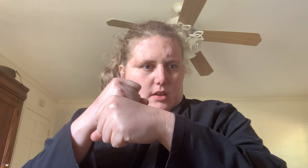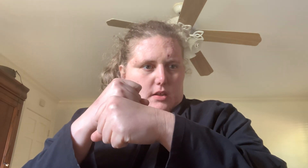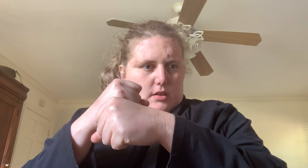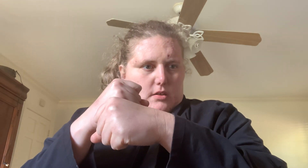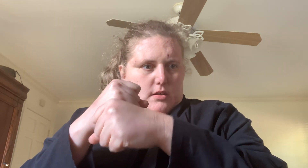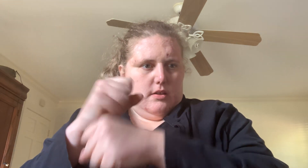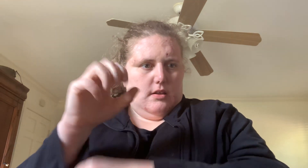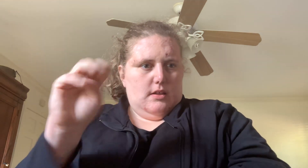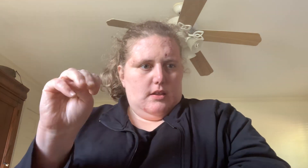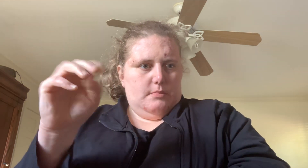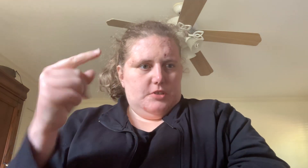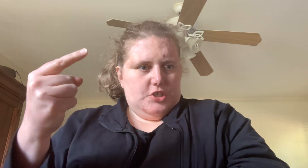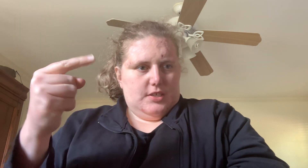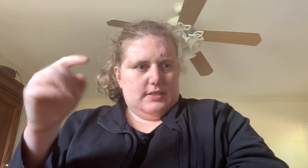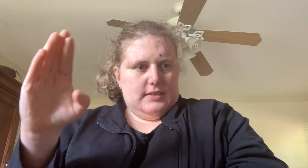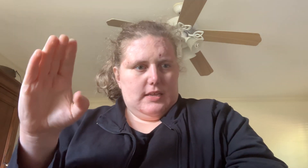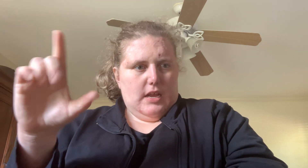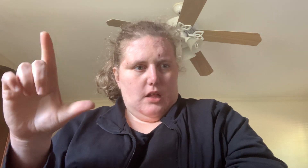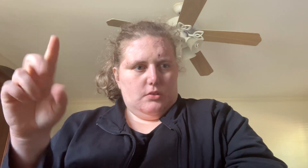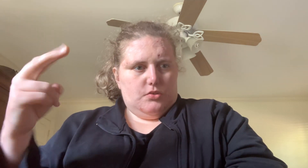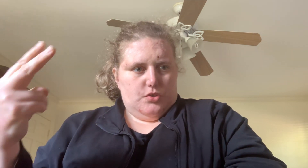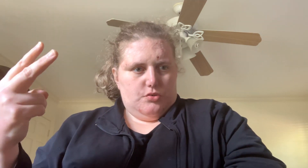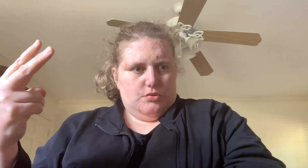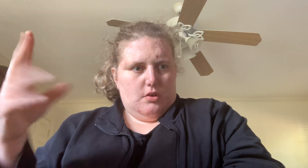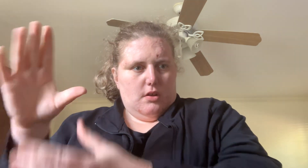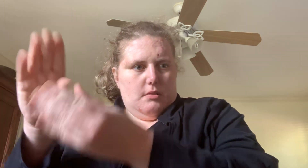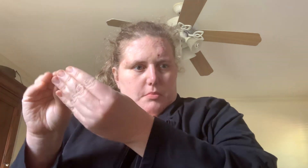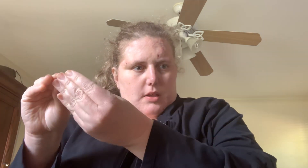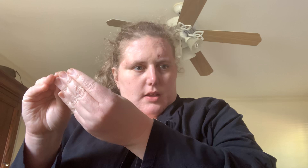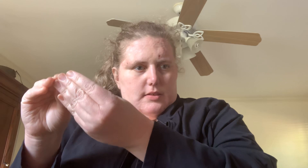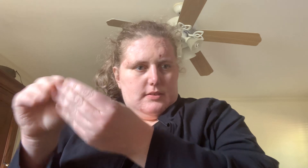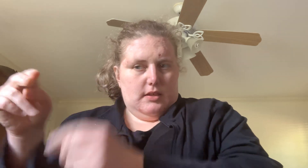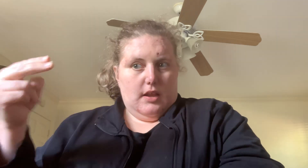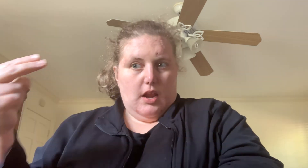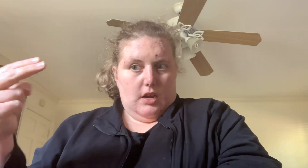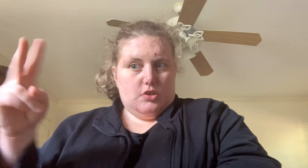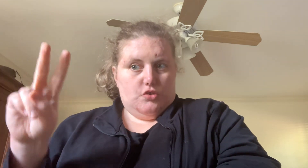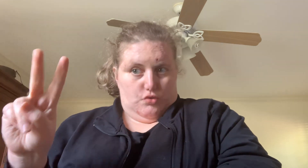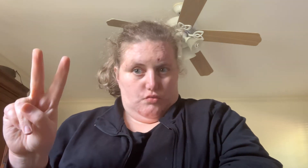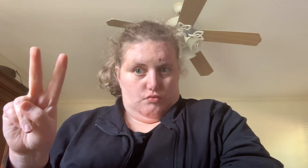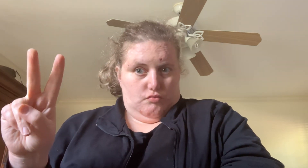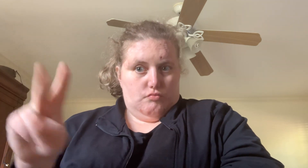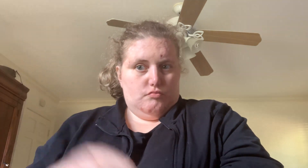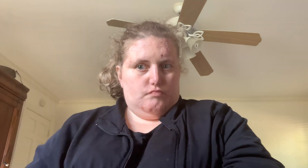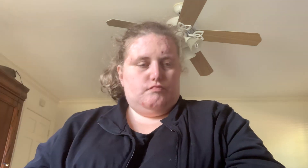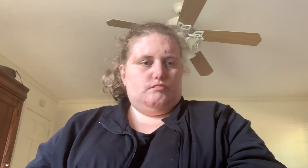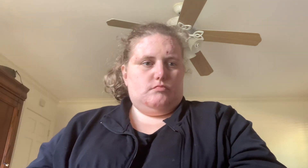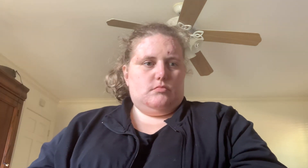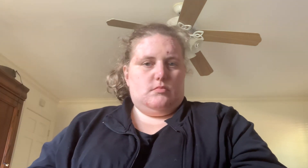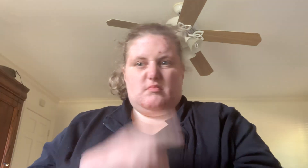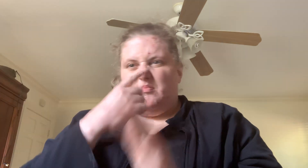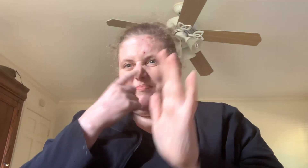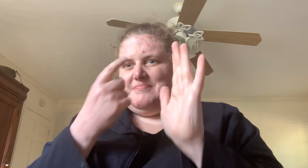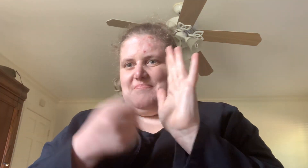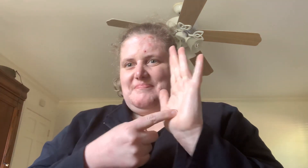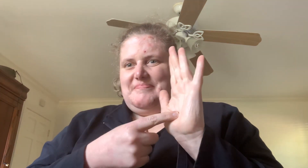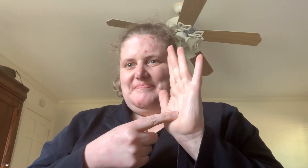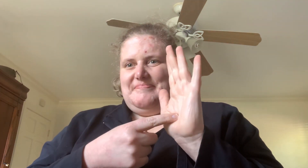MgCl2 plus H2. Now, I hope you notice that this one is a single